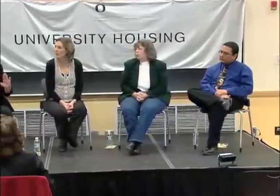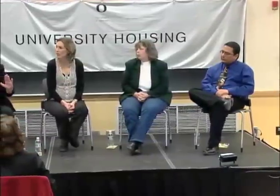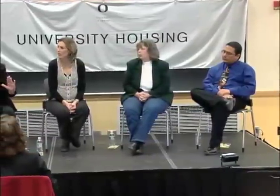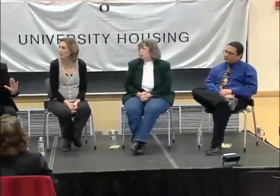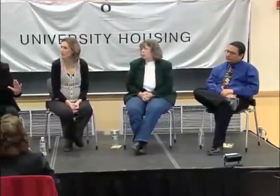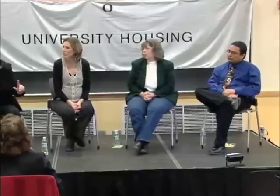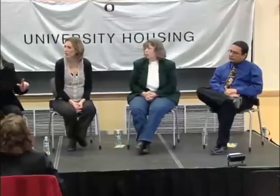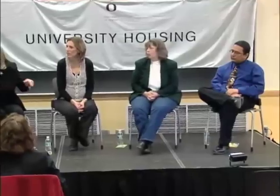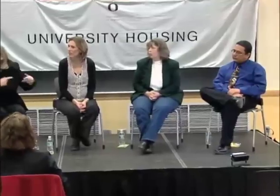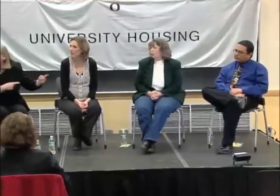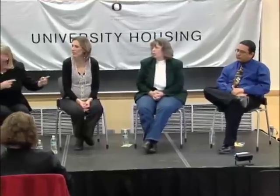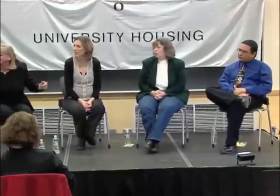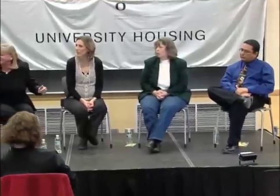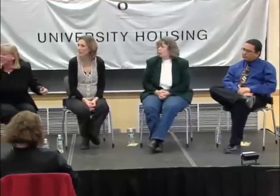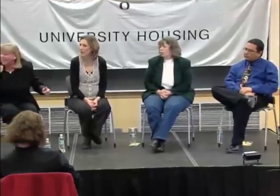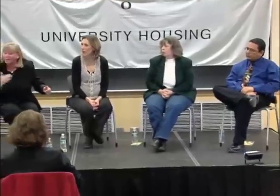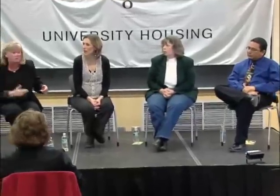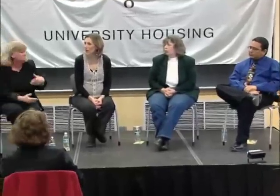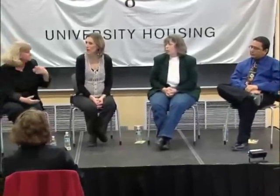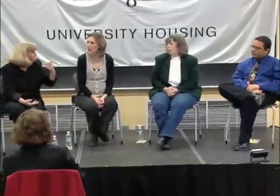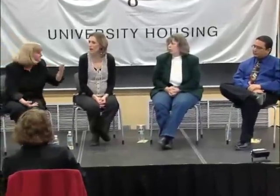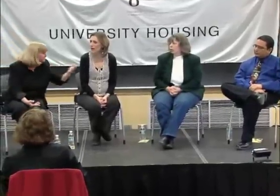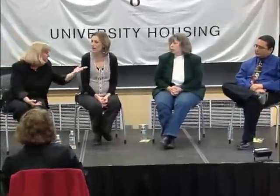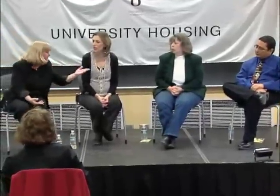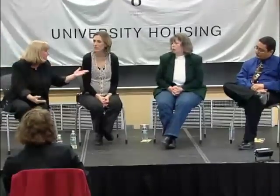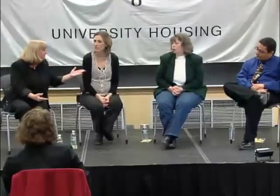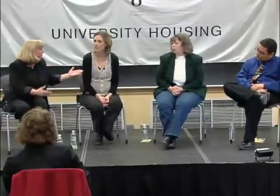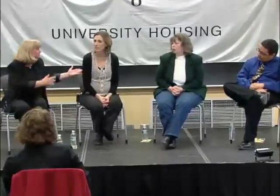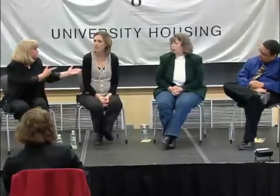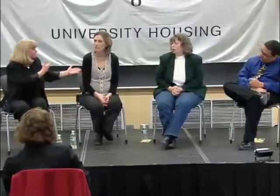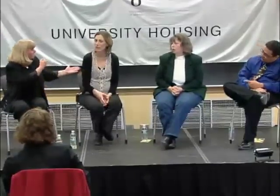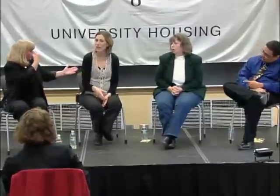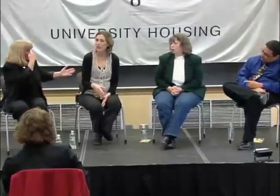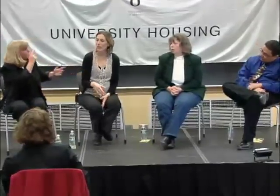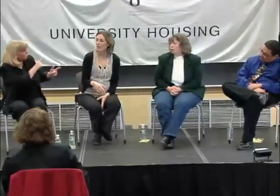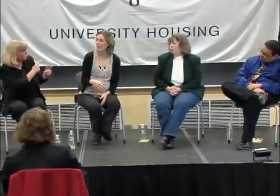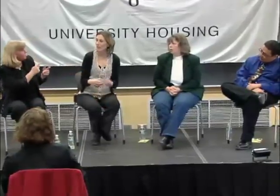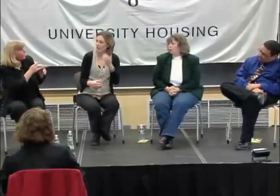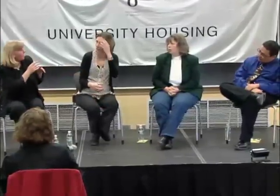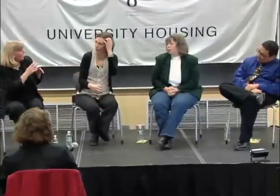Excellent question for the panelists. Thank you. What do you think? Should you?